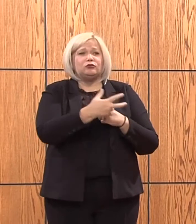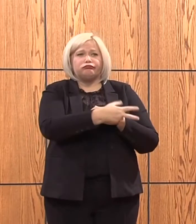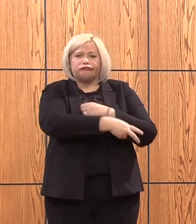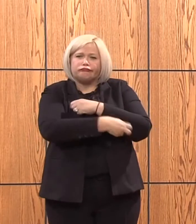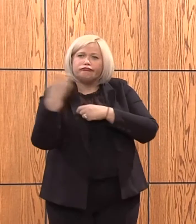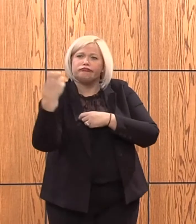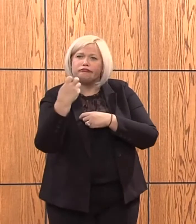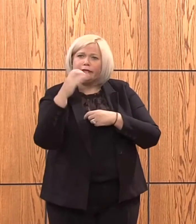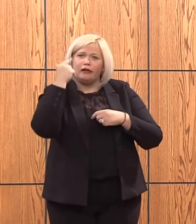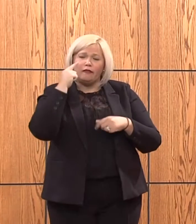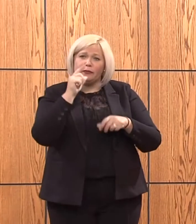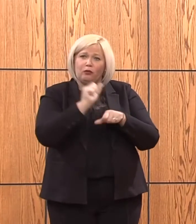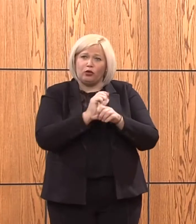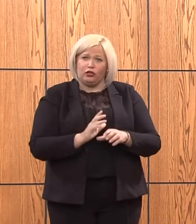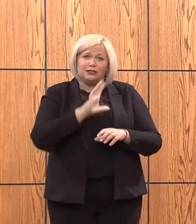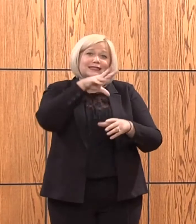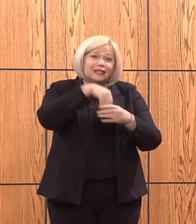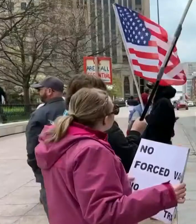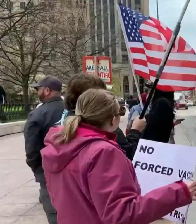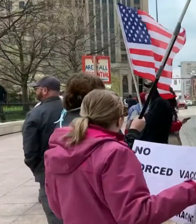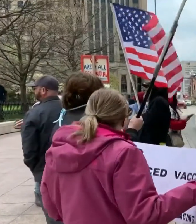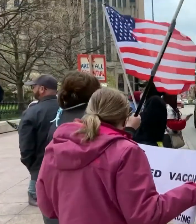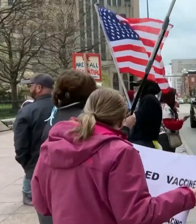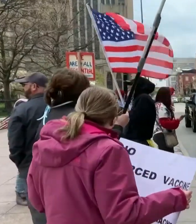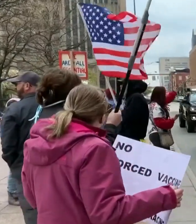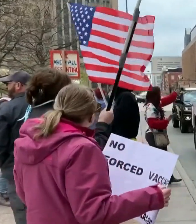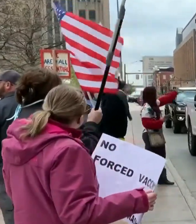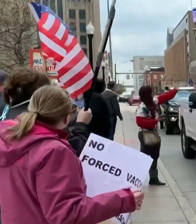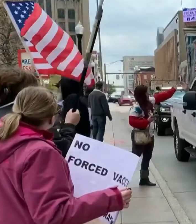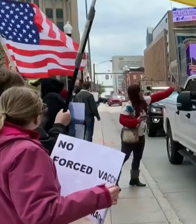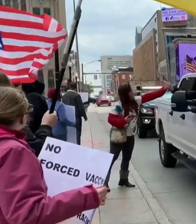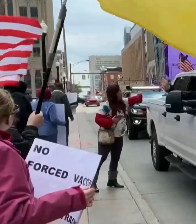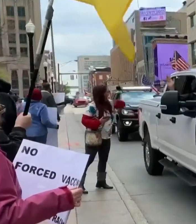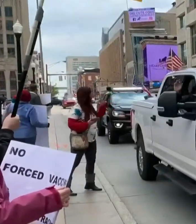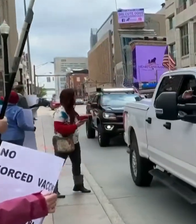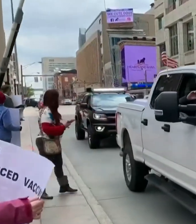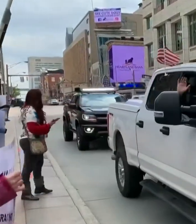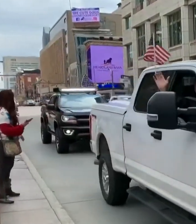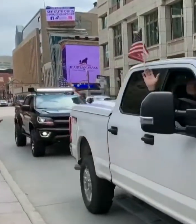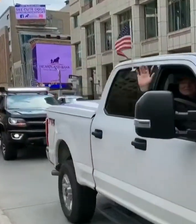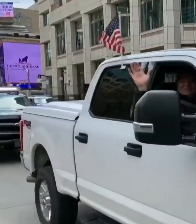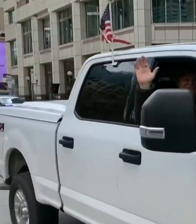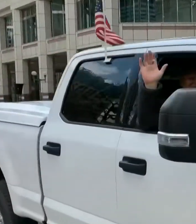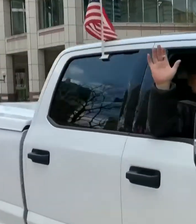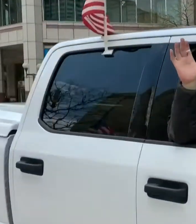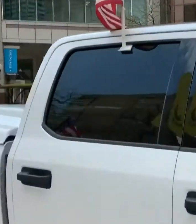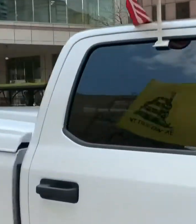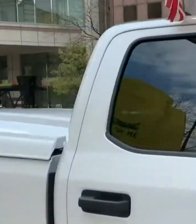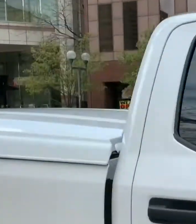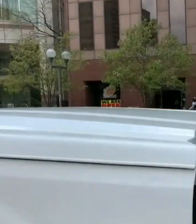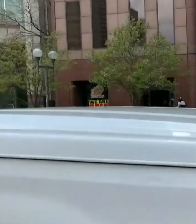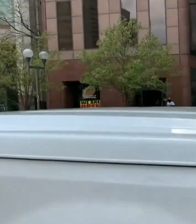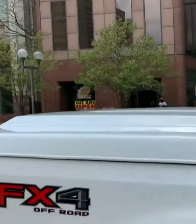officials, including the governor of Michigan. The militia group upset in part about state-imposed restrictions